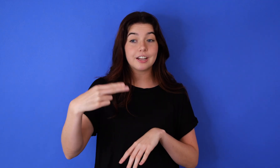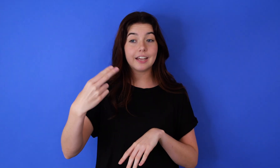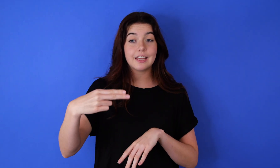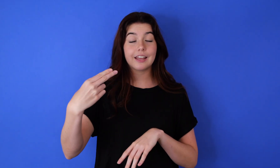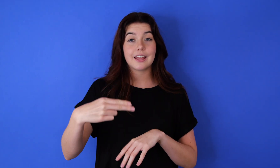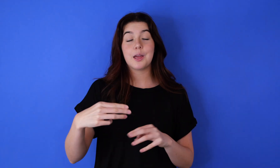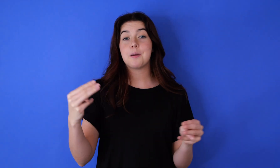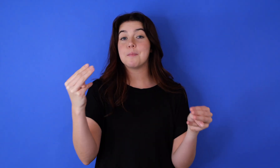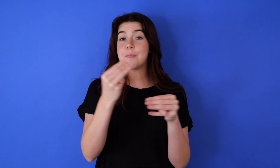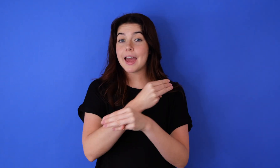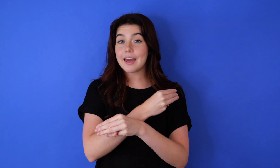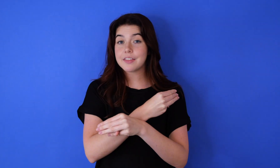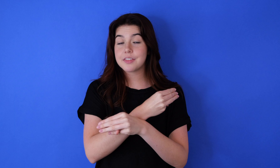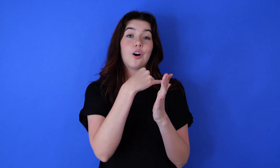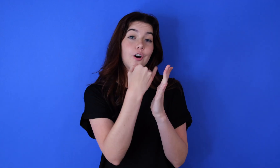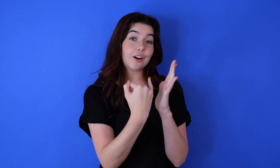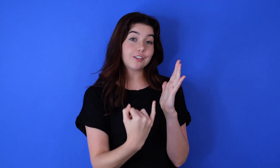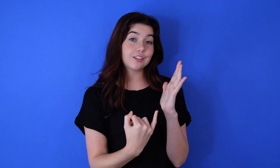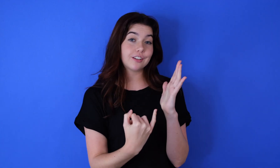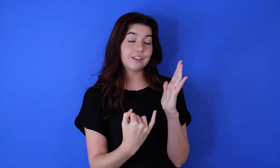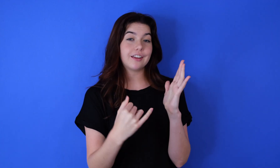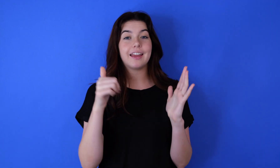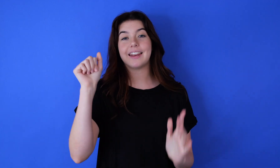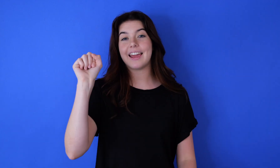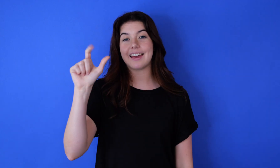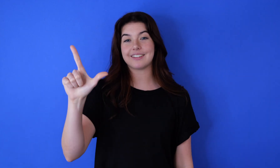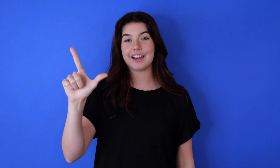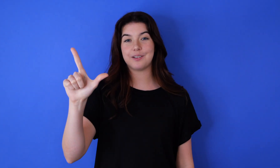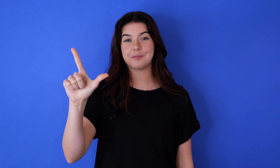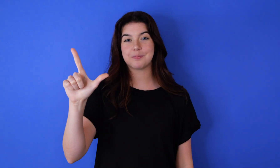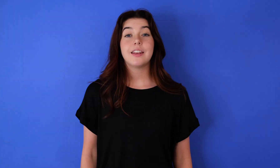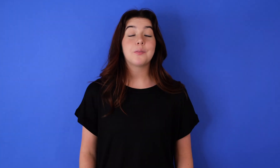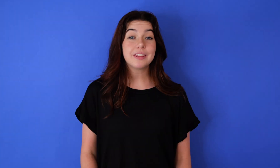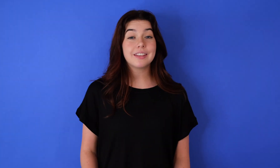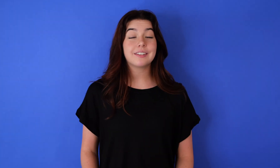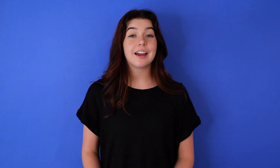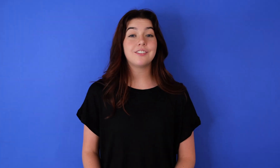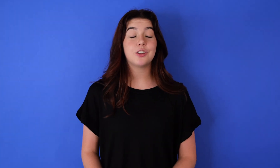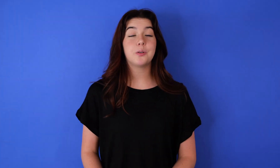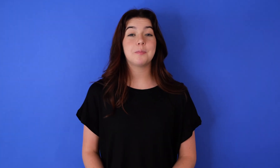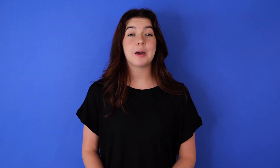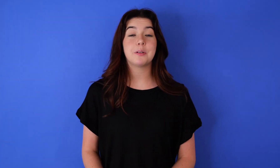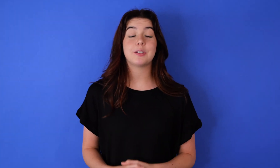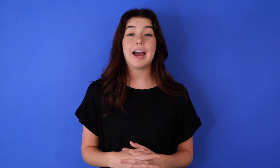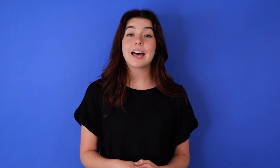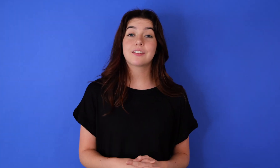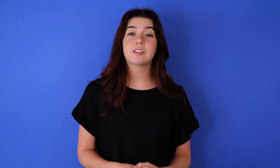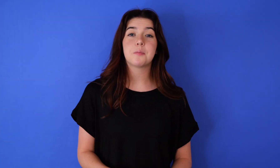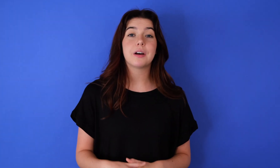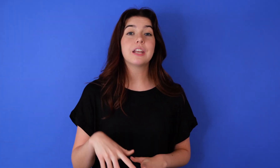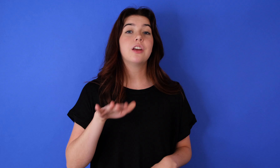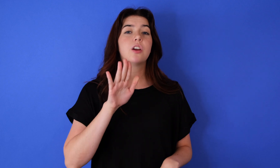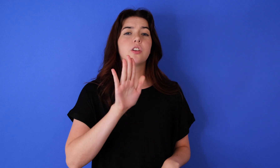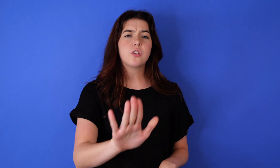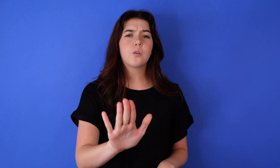history, math, art, and ASL. Now with these signs, you will be able to ask someone,